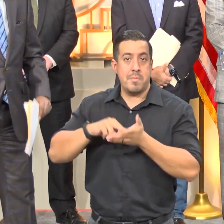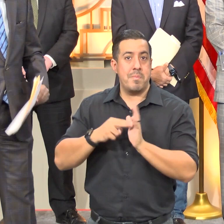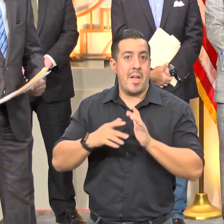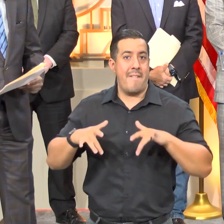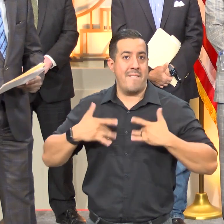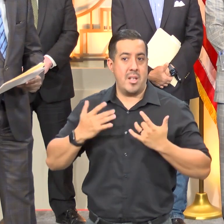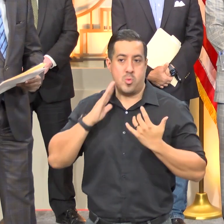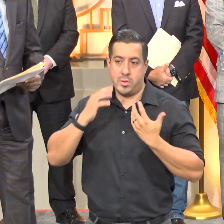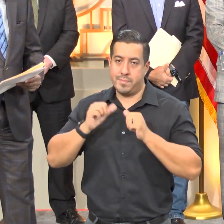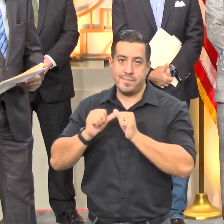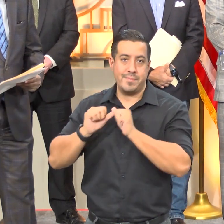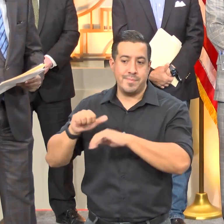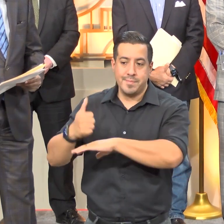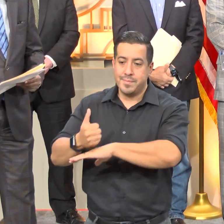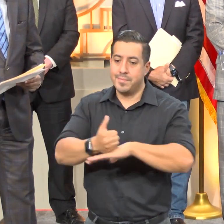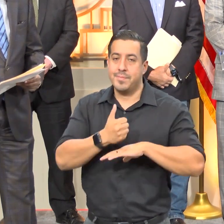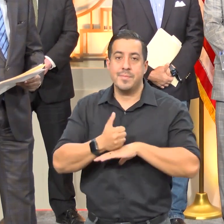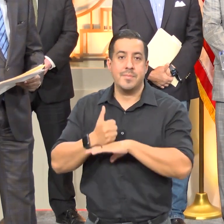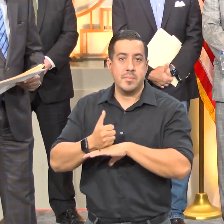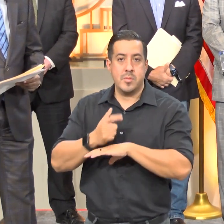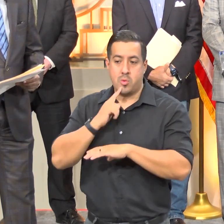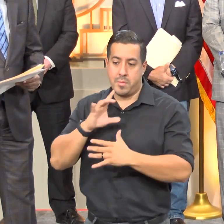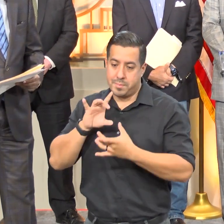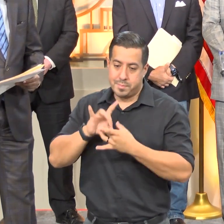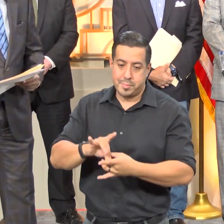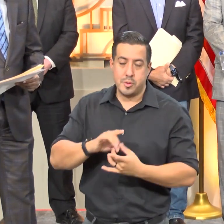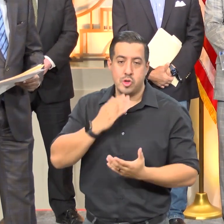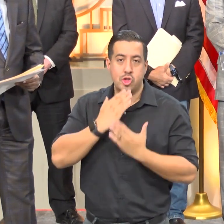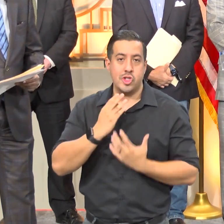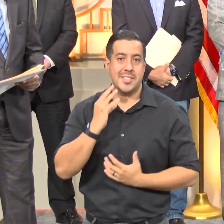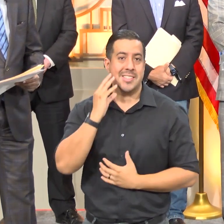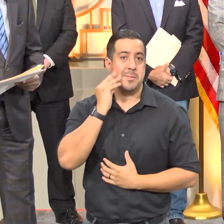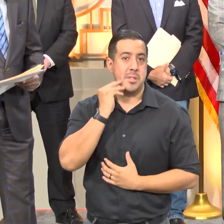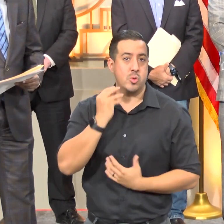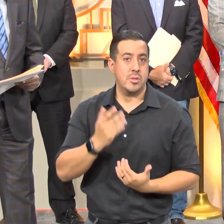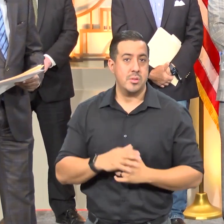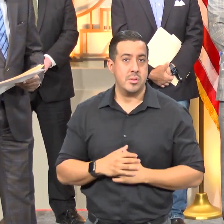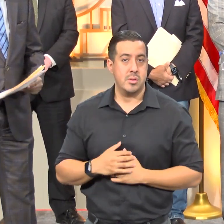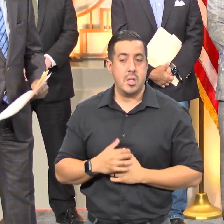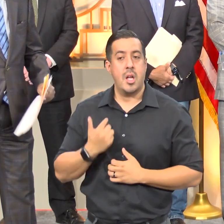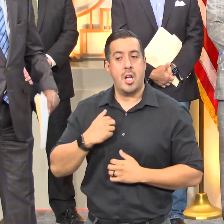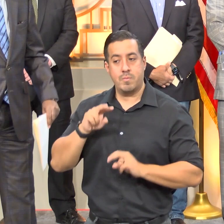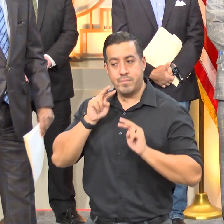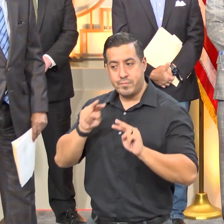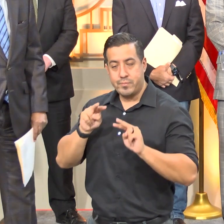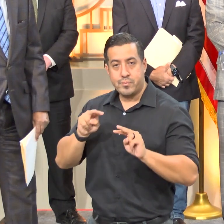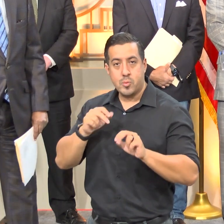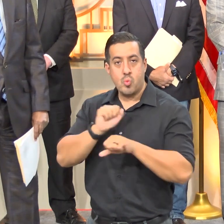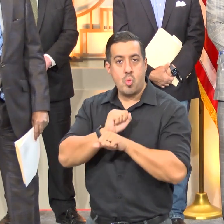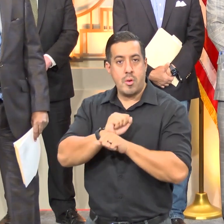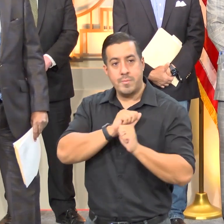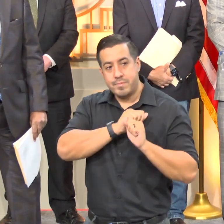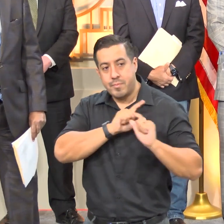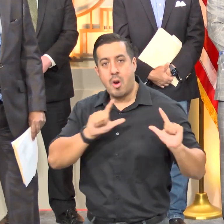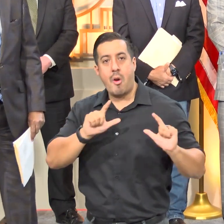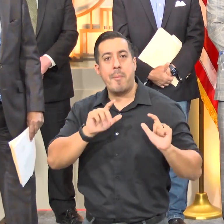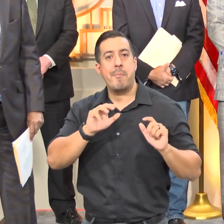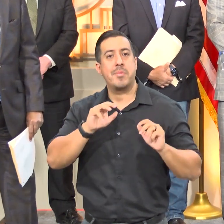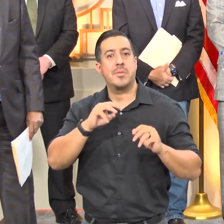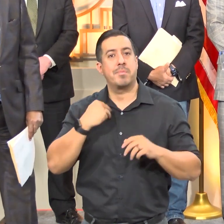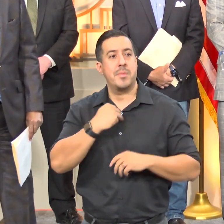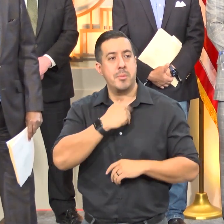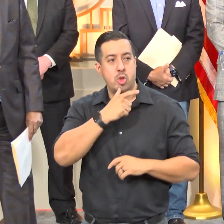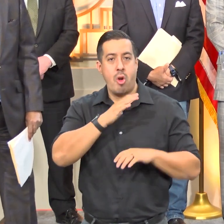flourish and be an important part of the civic experience. I look forward to working with all the members of the Special Events Task